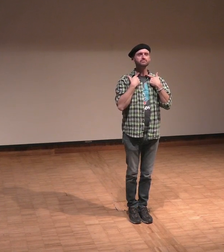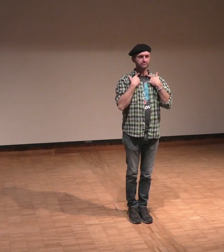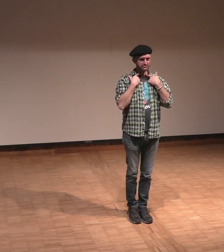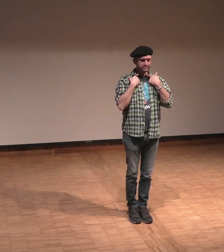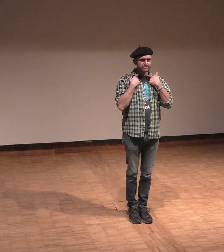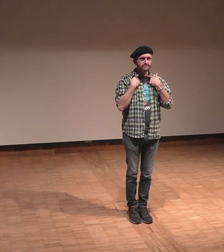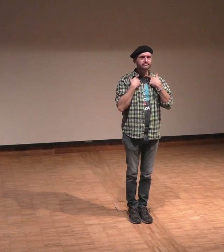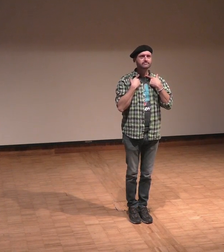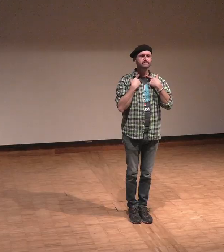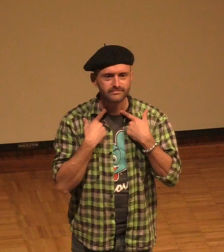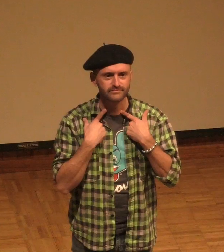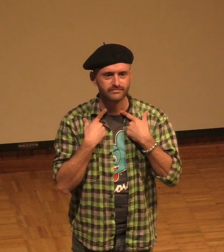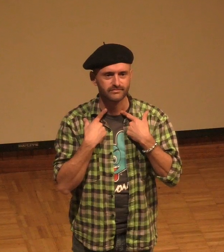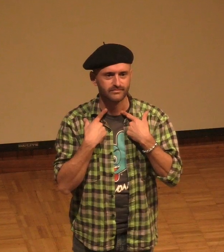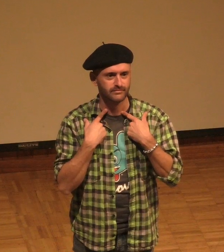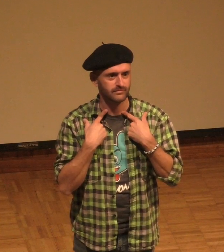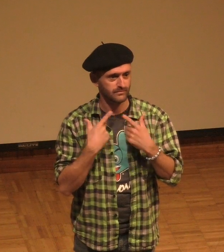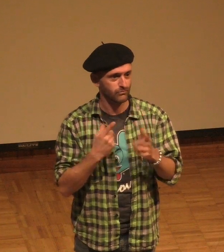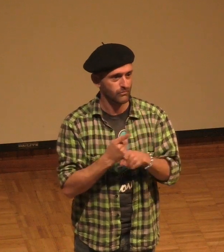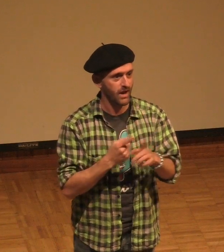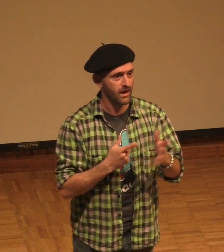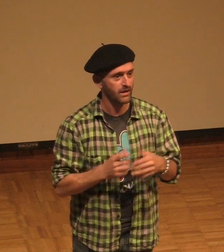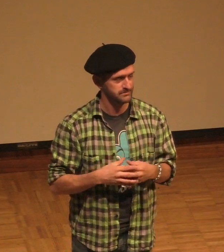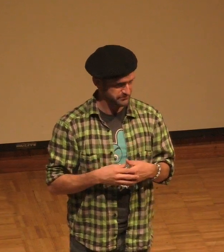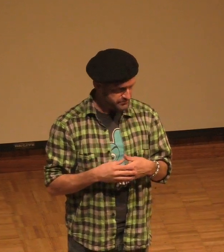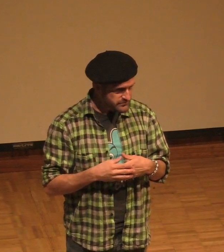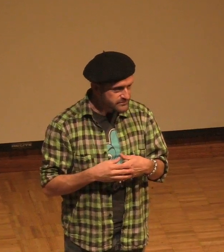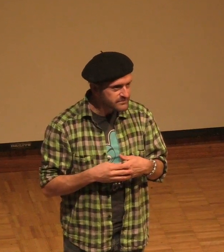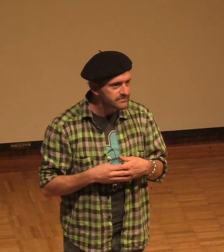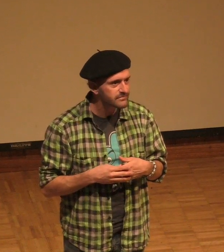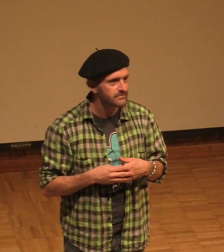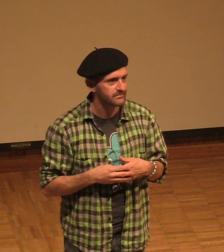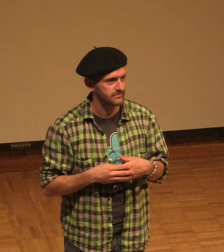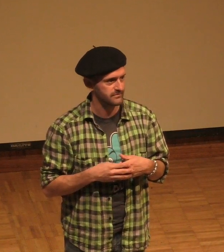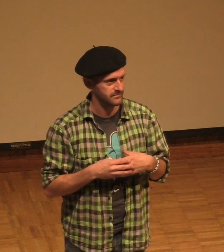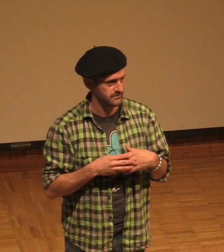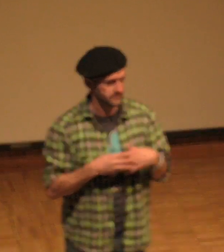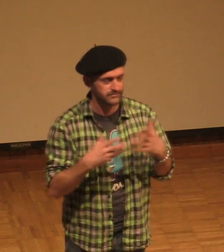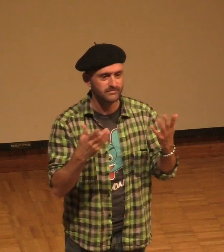And so it's like you're feeling that big gulp that's happening in your throat, like a gulp like that. See that?